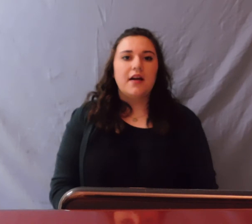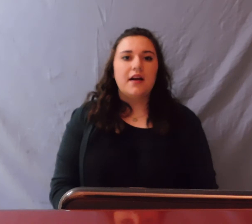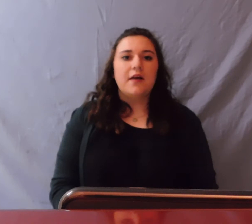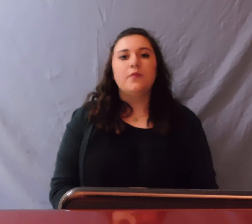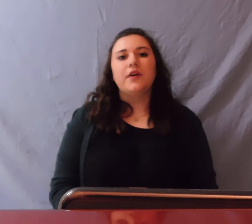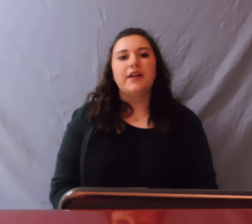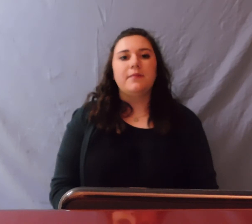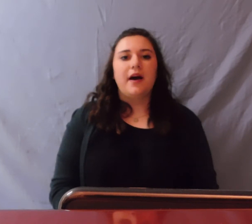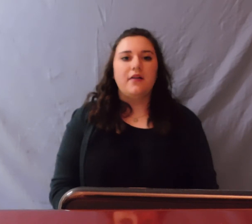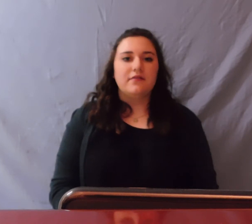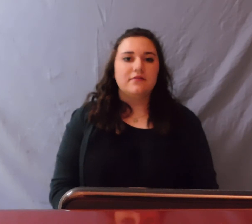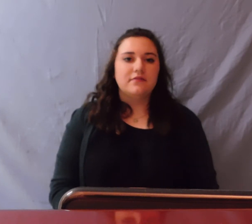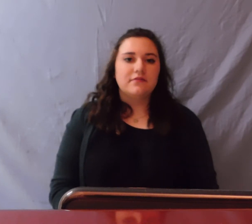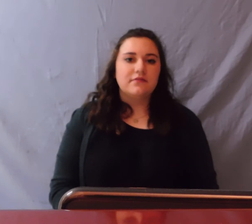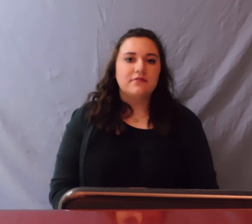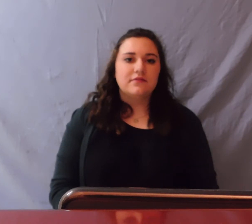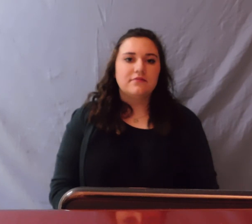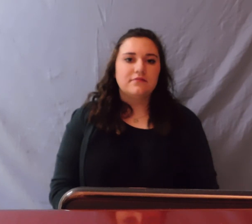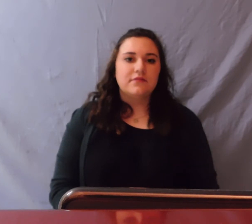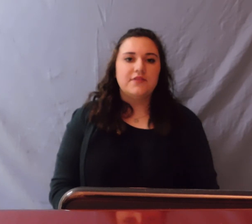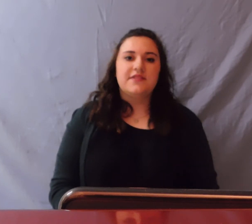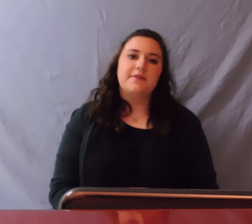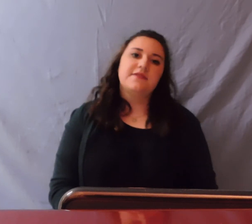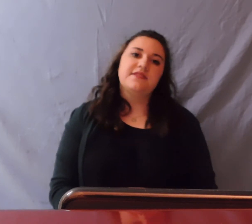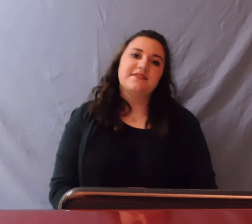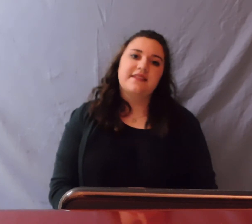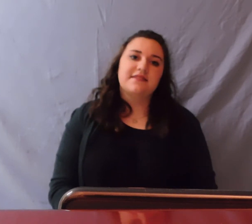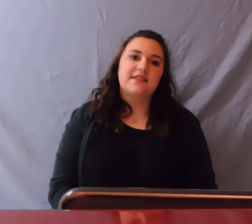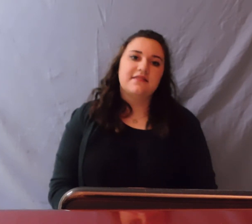I'm worried about those types of necessities.